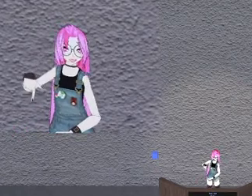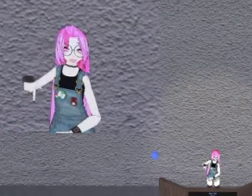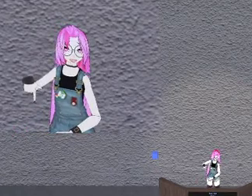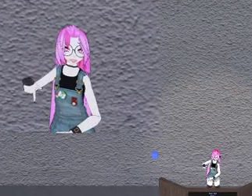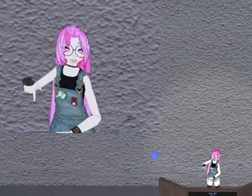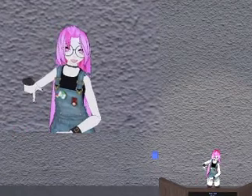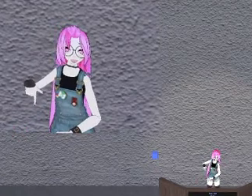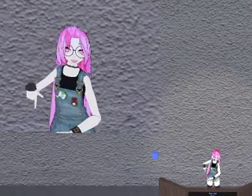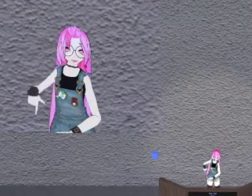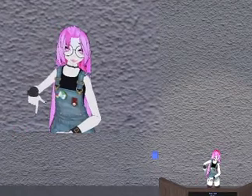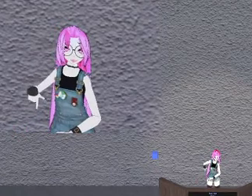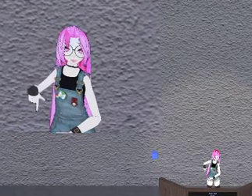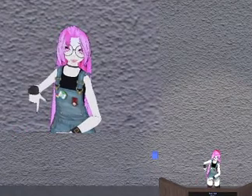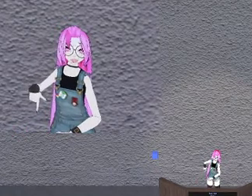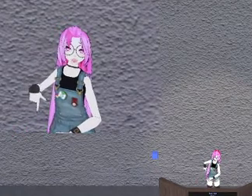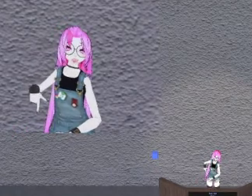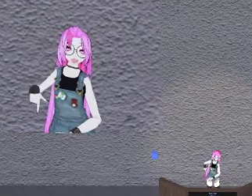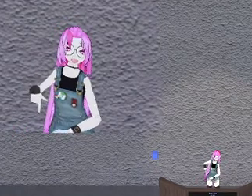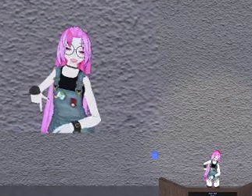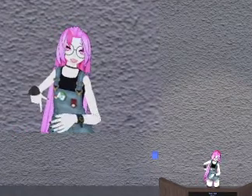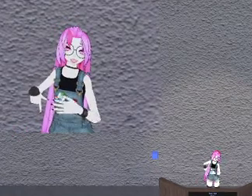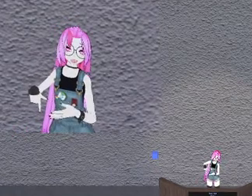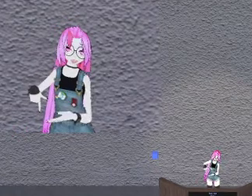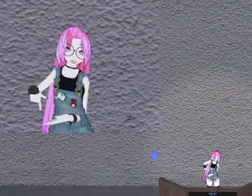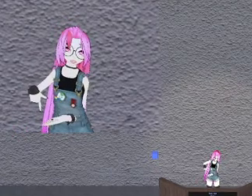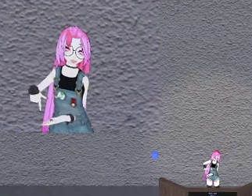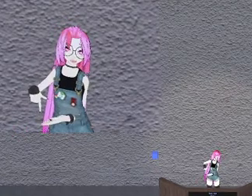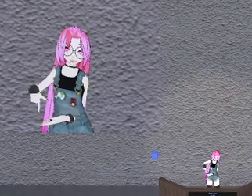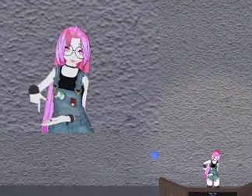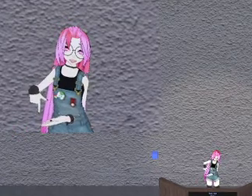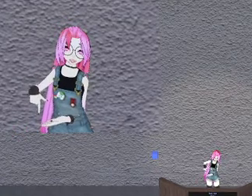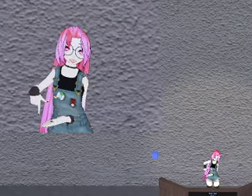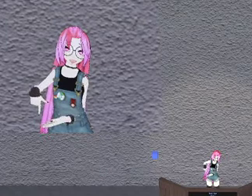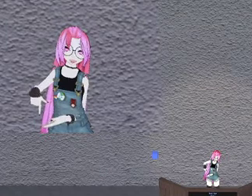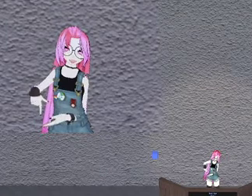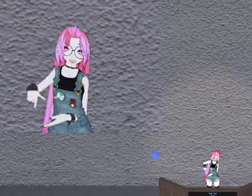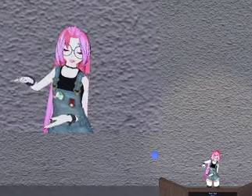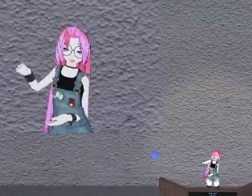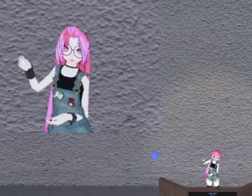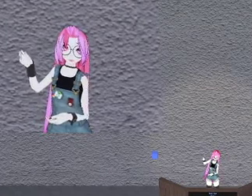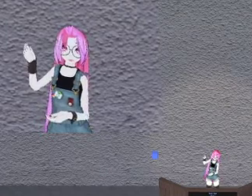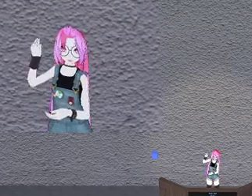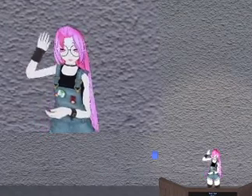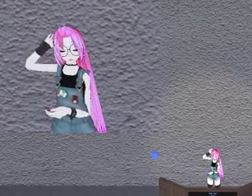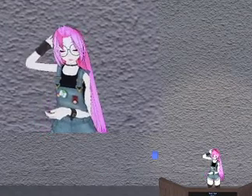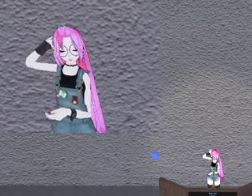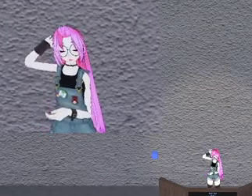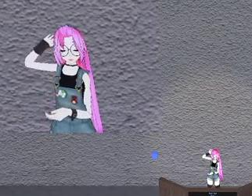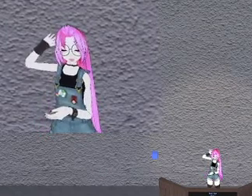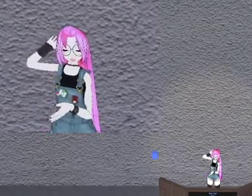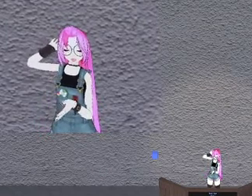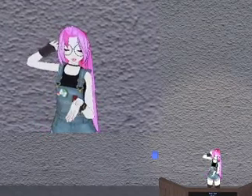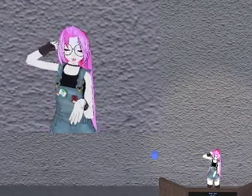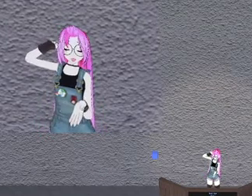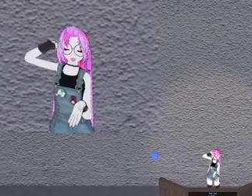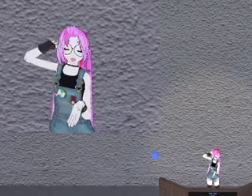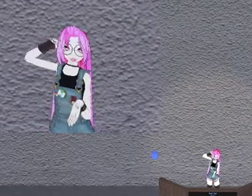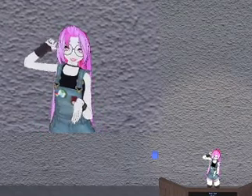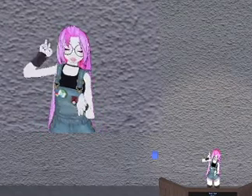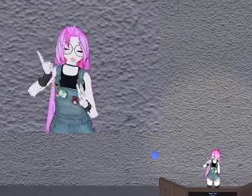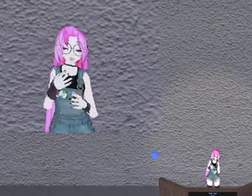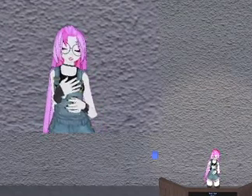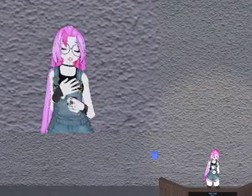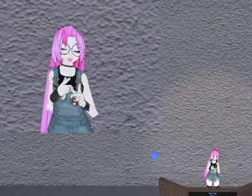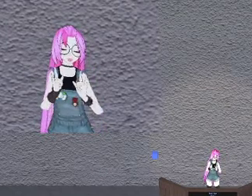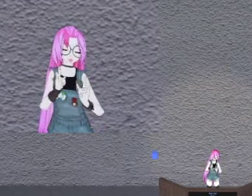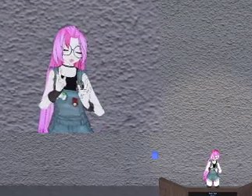later. It's the same motion, but with L. Oh, I like this one better because that's the thing exactly is, what I was going to ask. Here's my example.